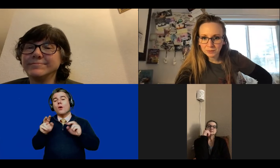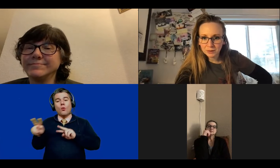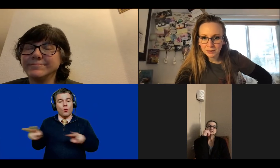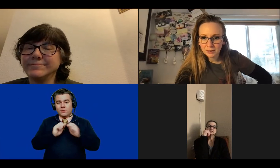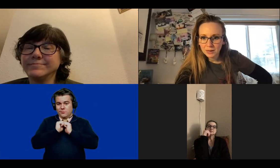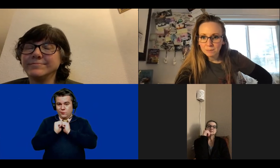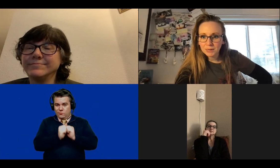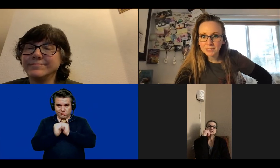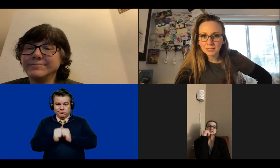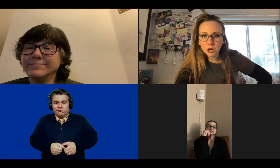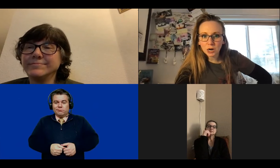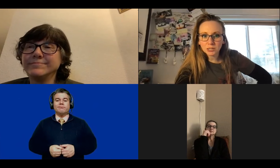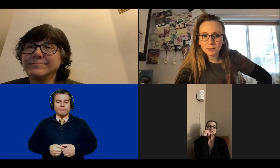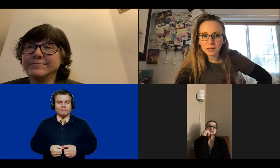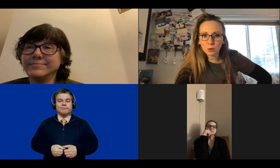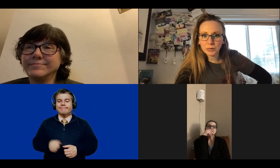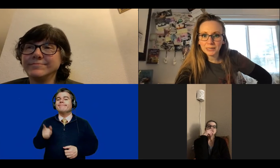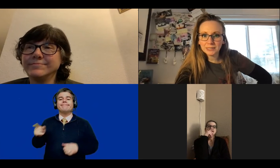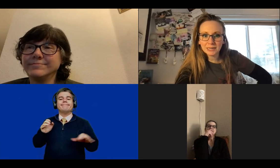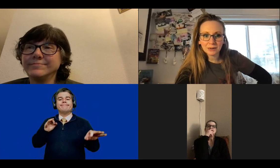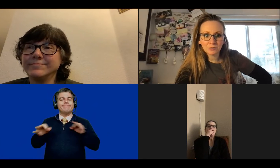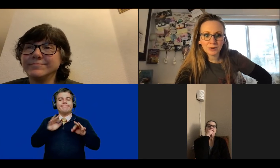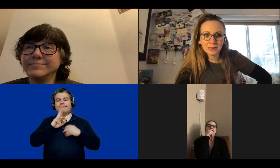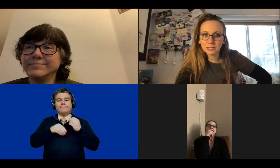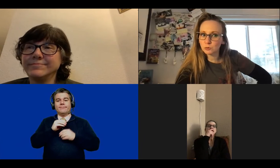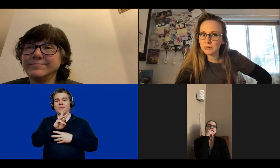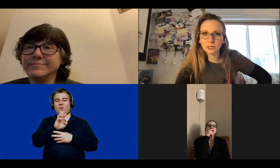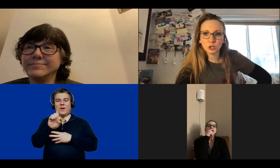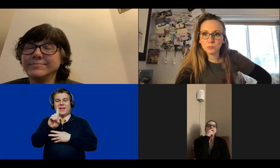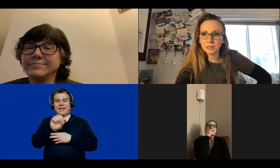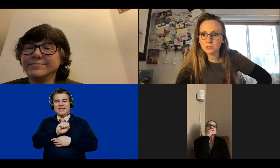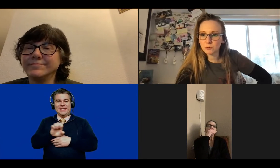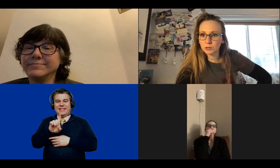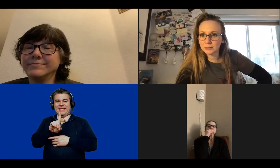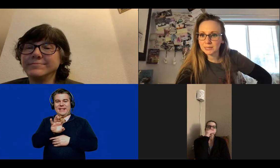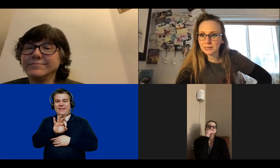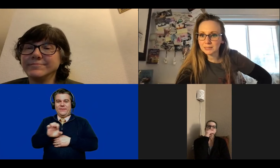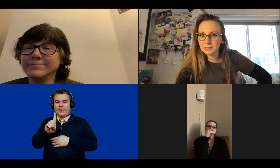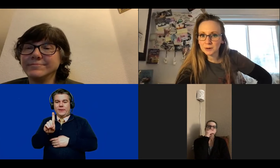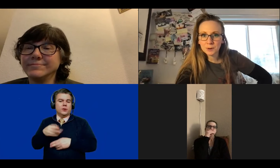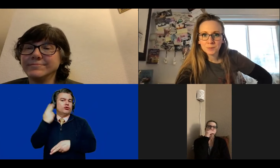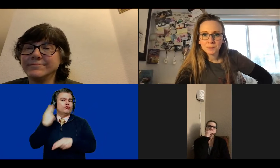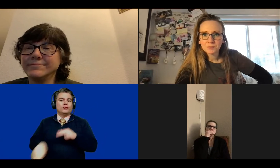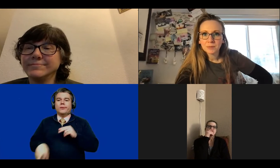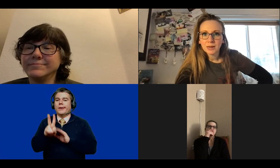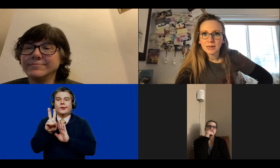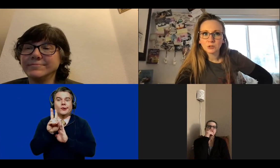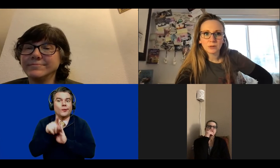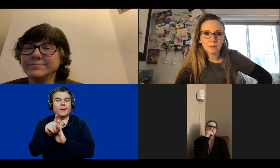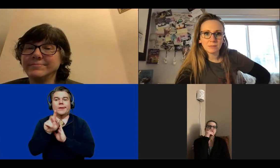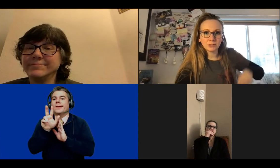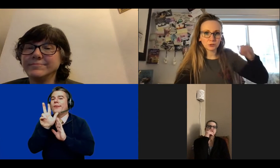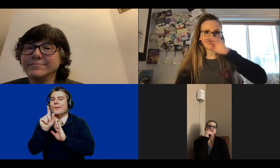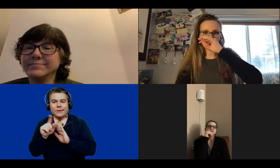you because it talks about that weed, seed, and feed, and it's only like 2 minutes and 43 seconds. And